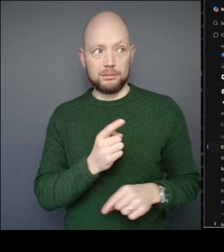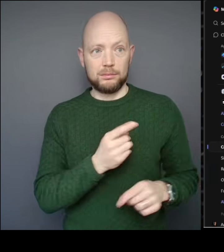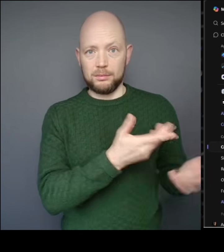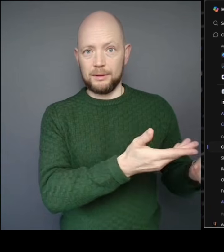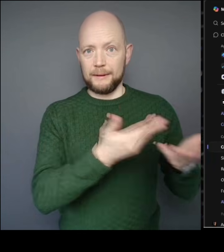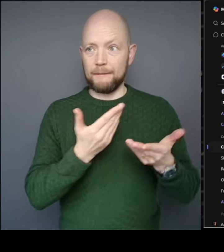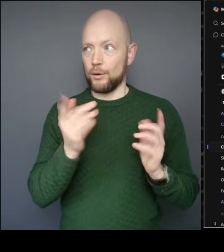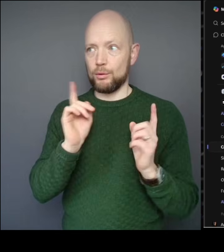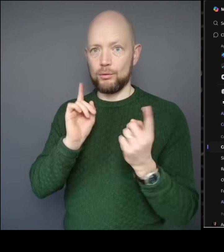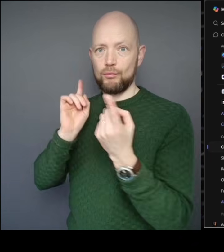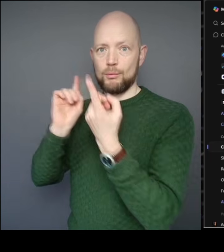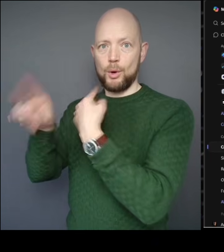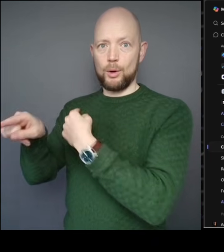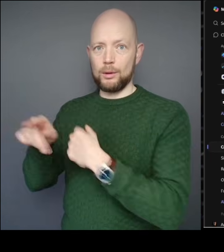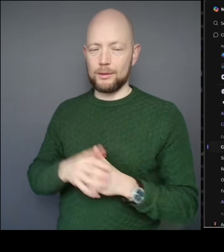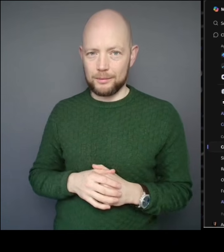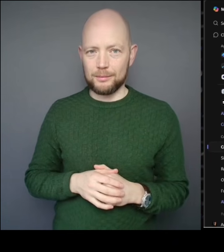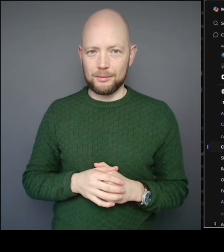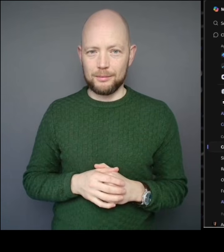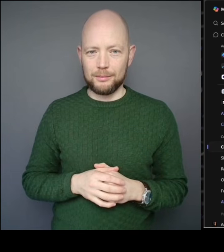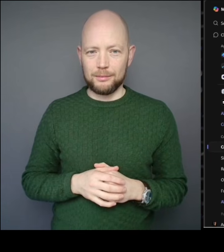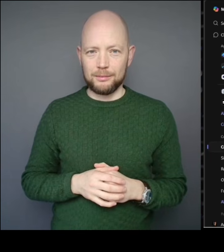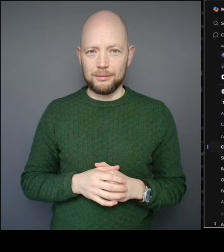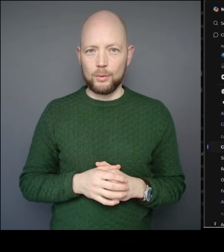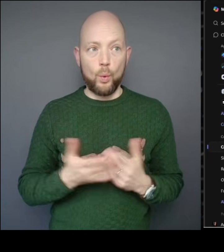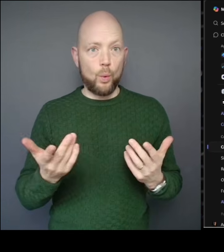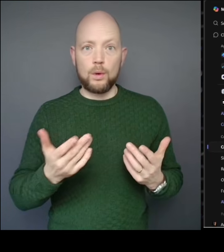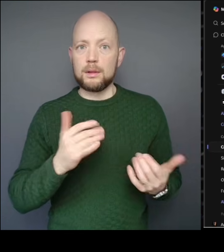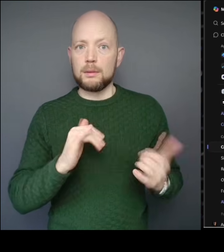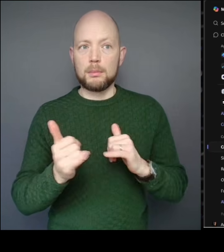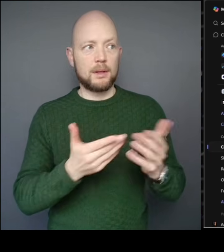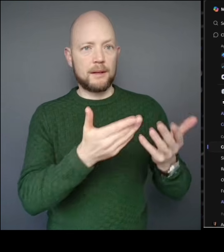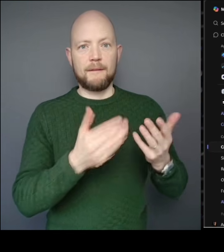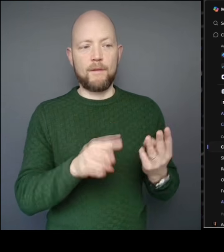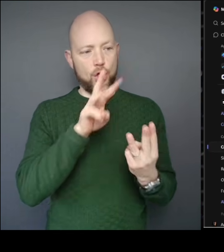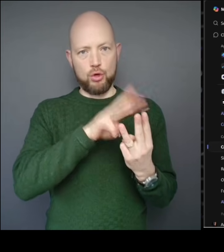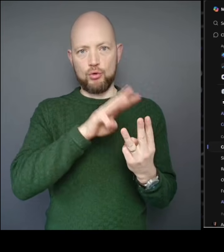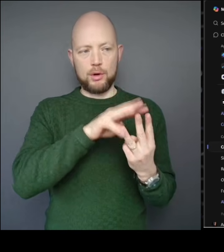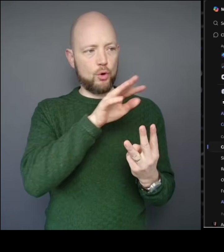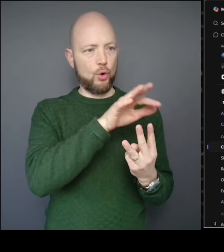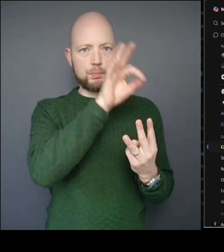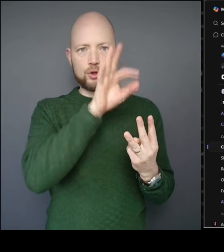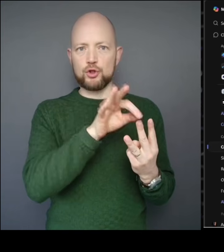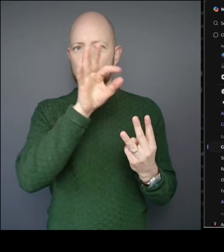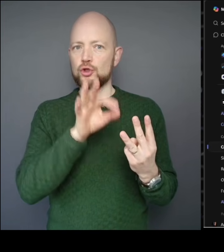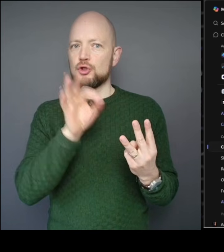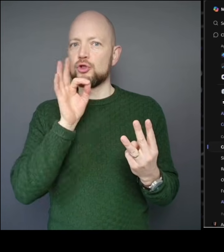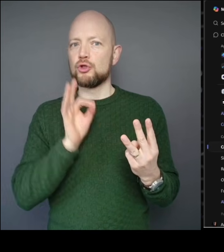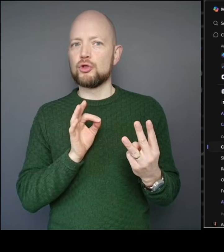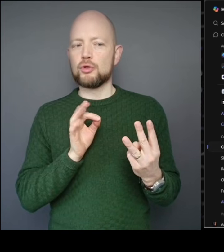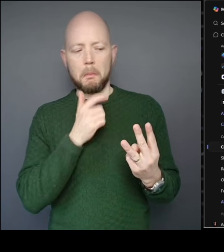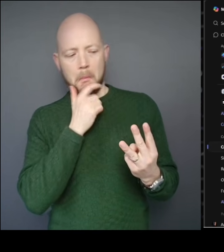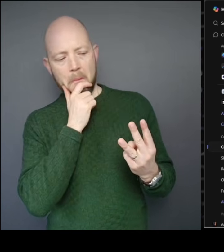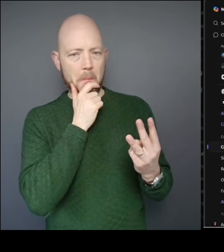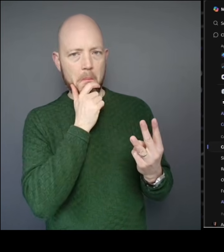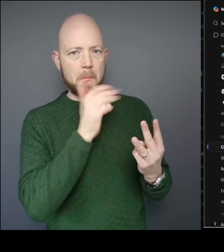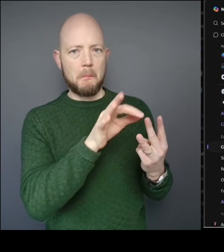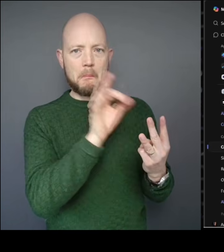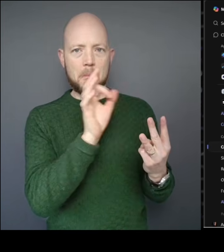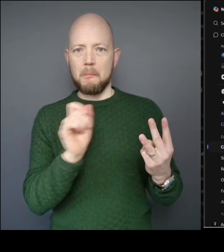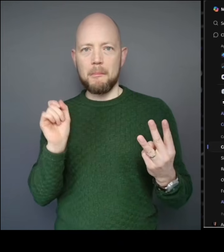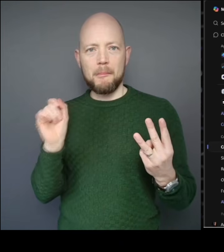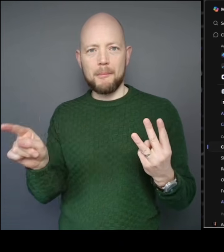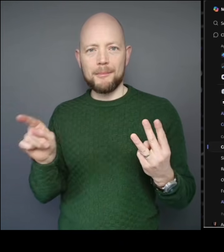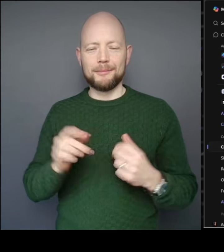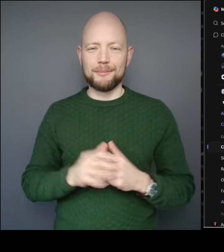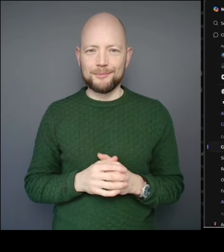right over here. And you can even draft 3 more variations. So this is typical AI where it gives